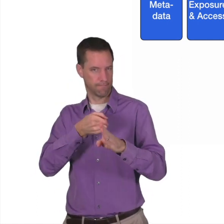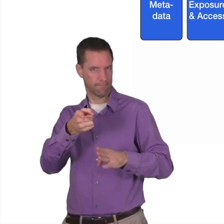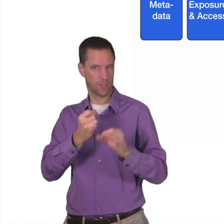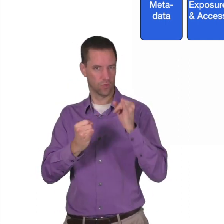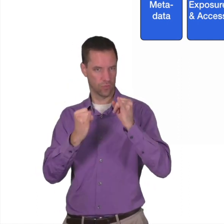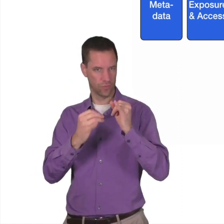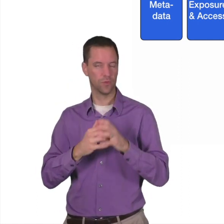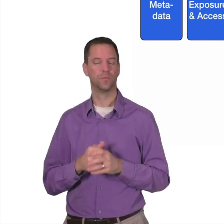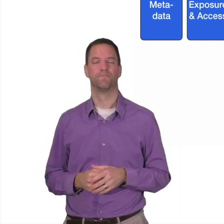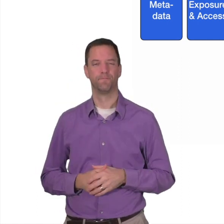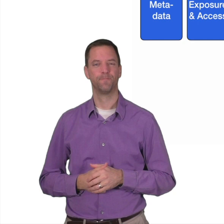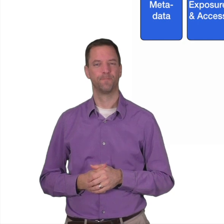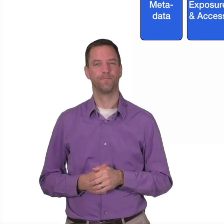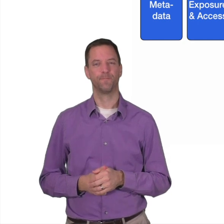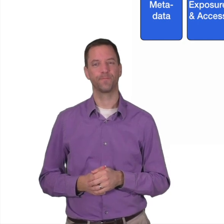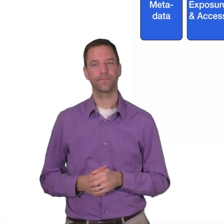meat of the interview.